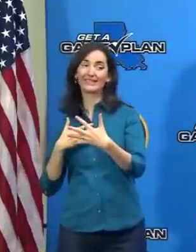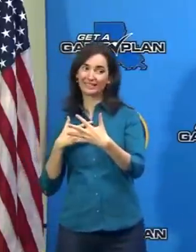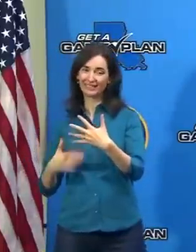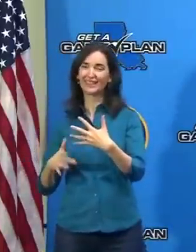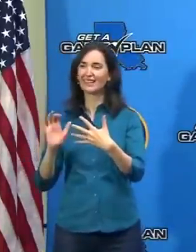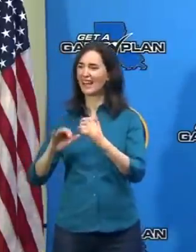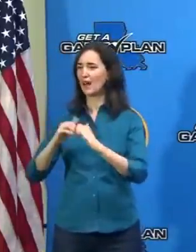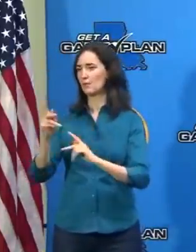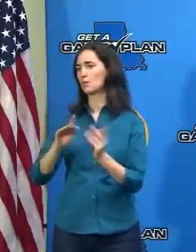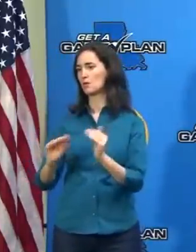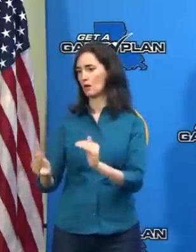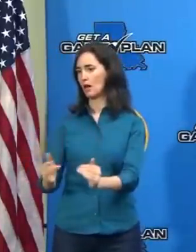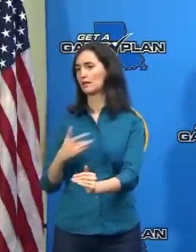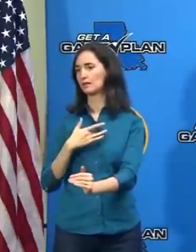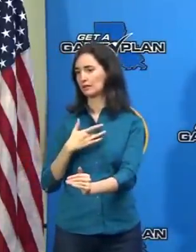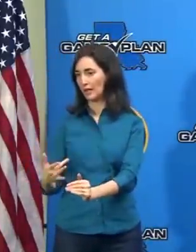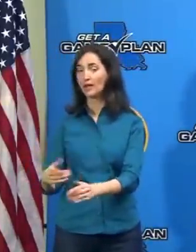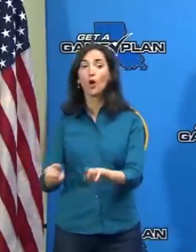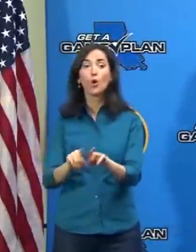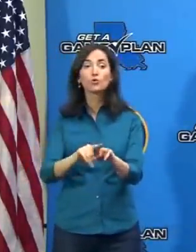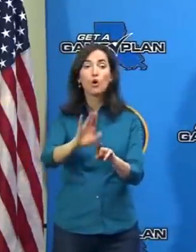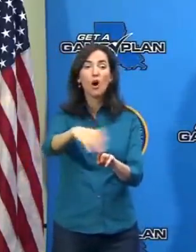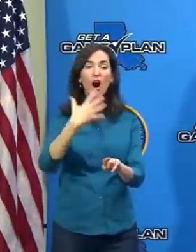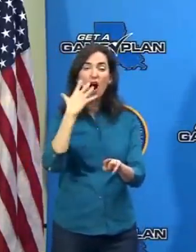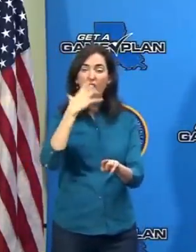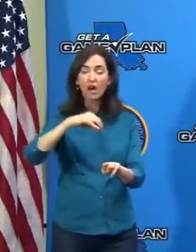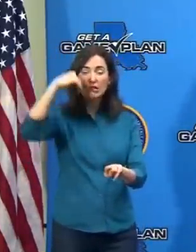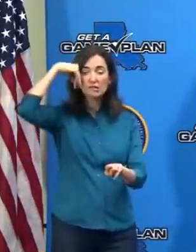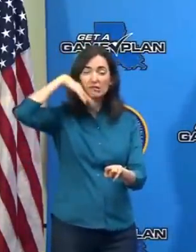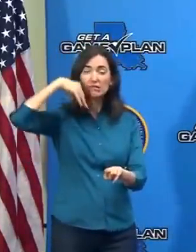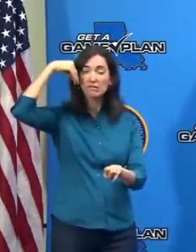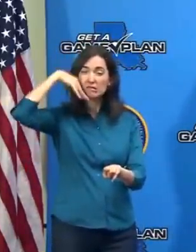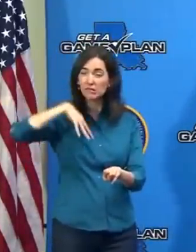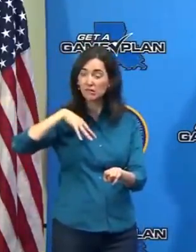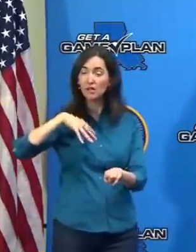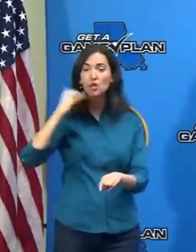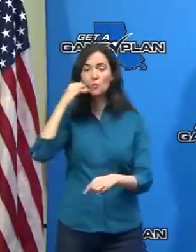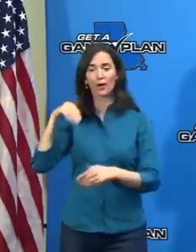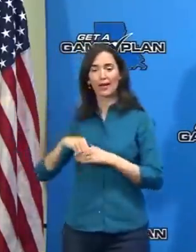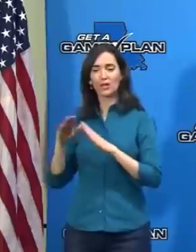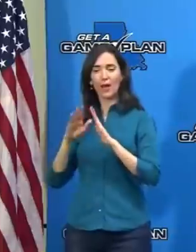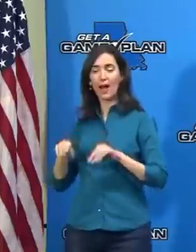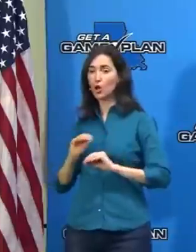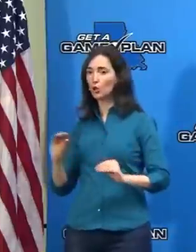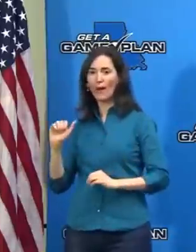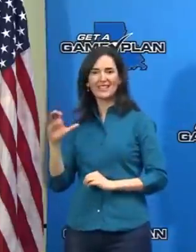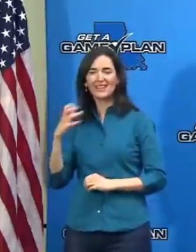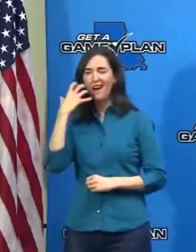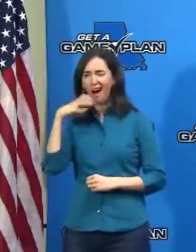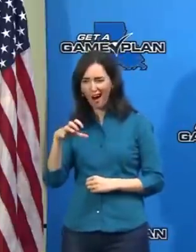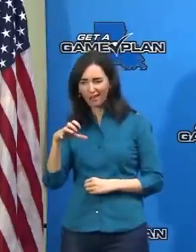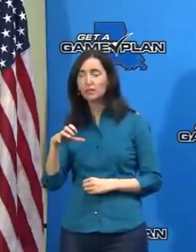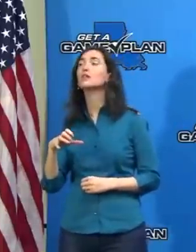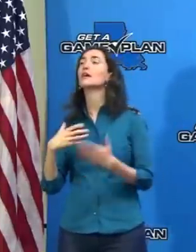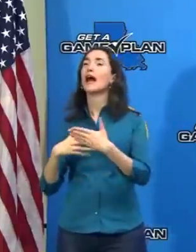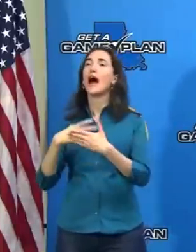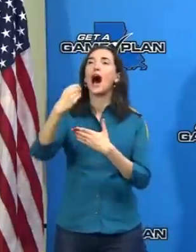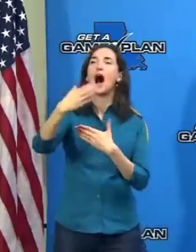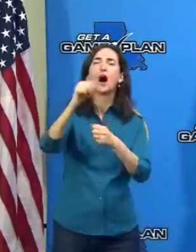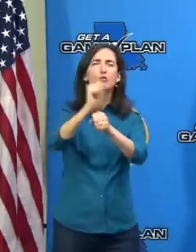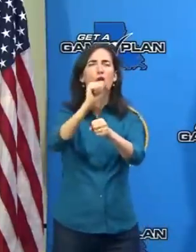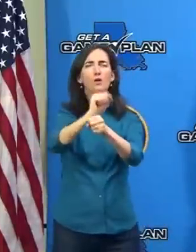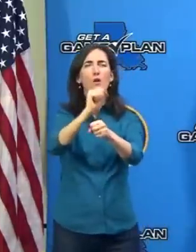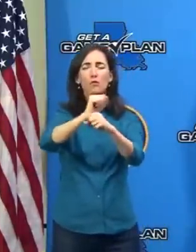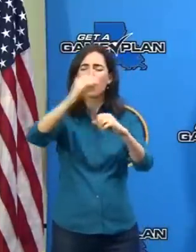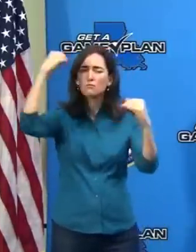than the storm, and it includes heat exhaustion, especially if you don't have an air conditioner to cool your home and you're out working